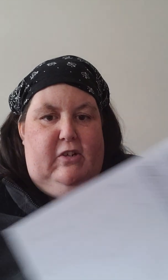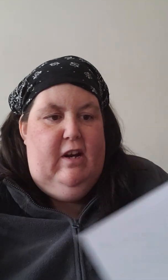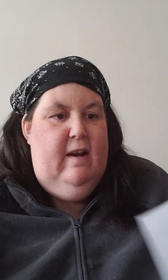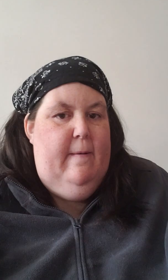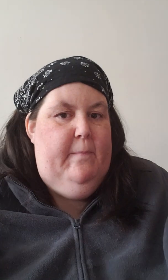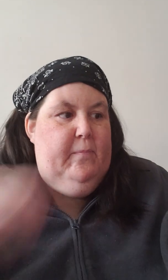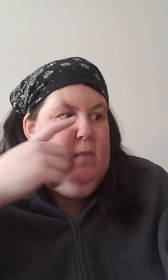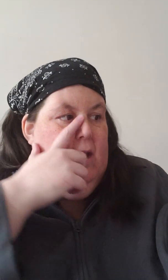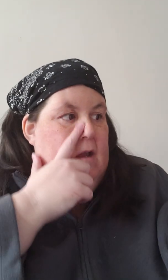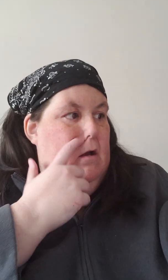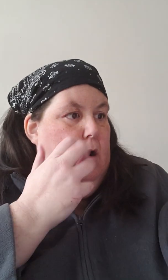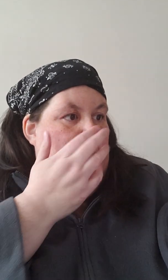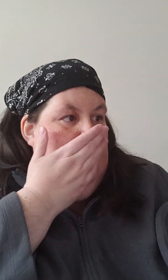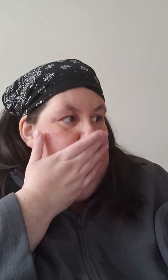history on